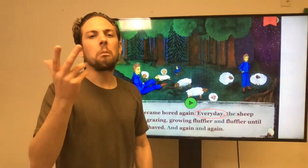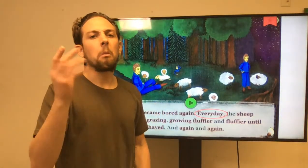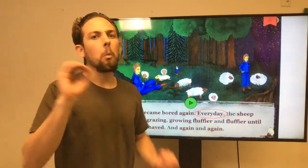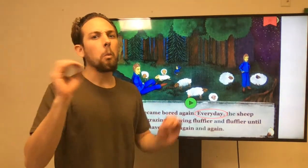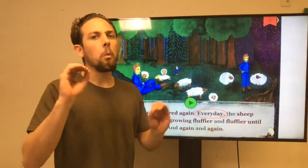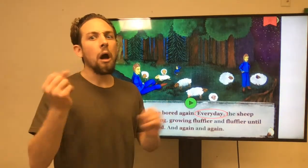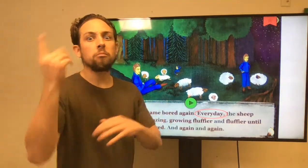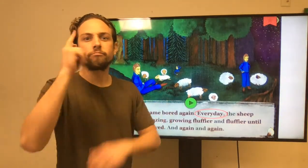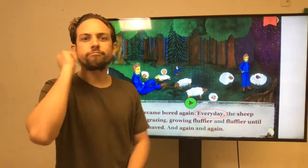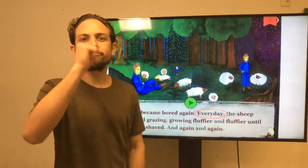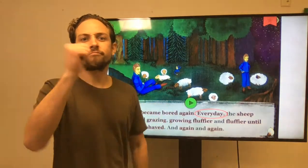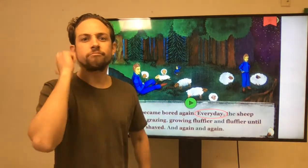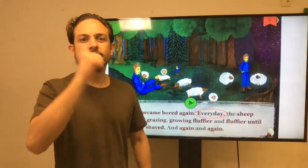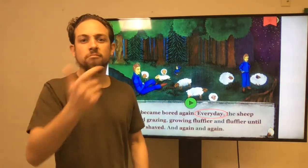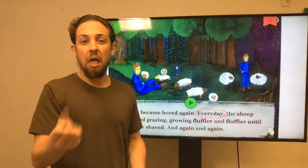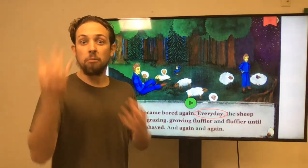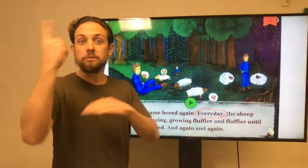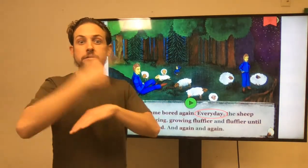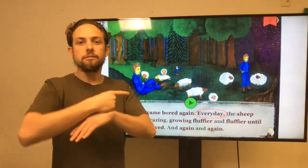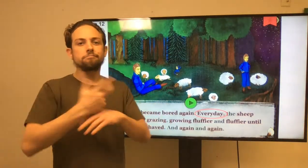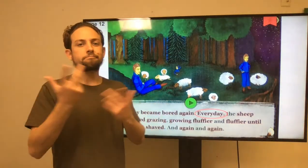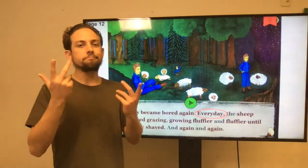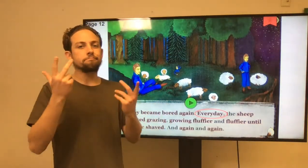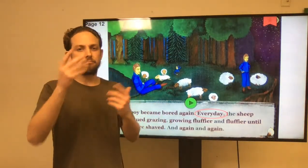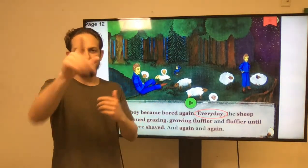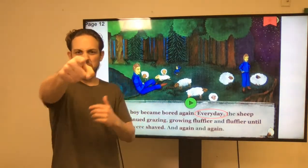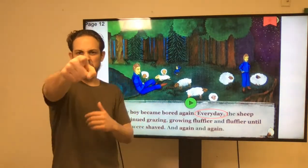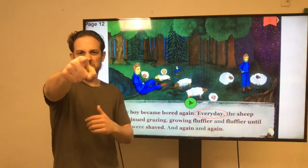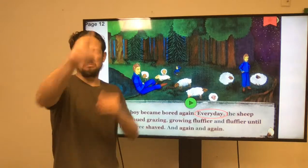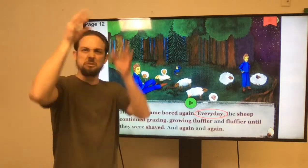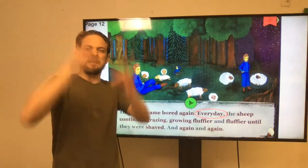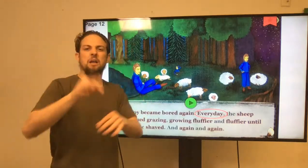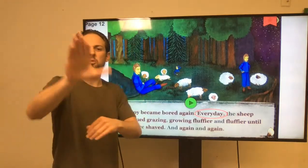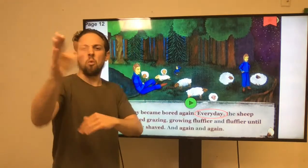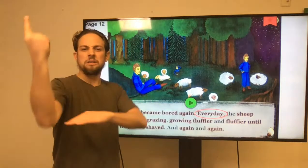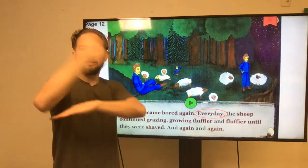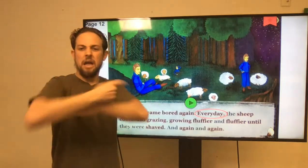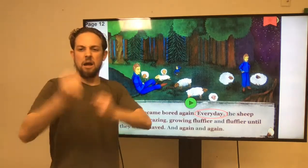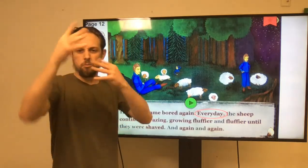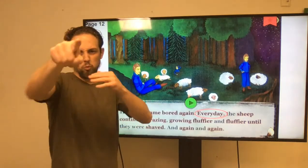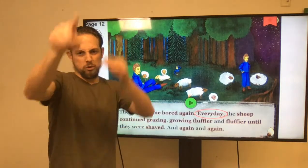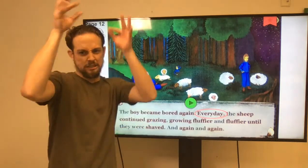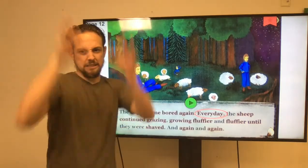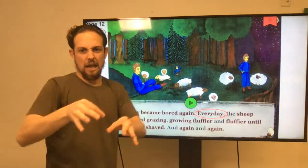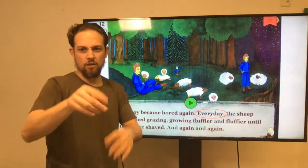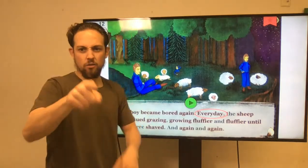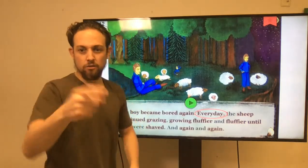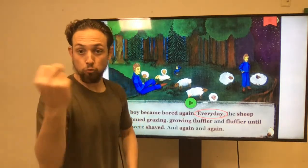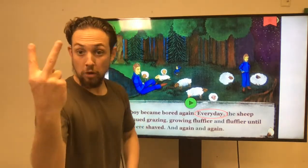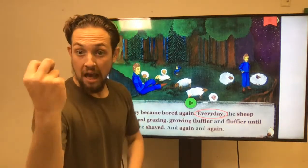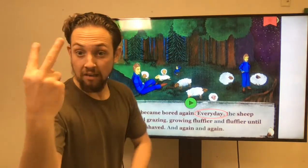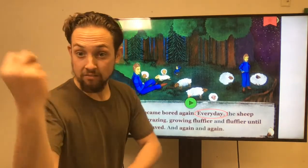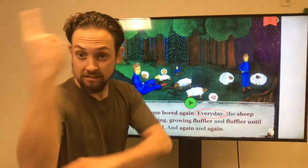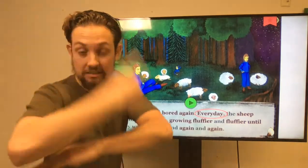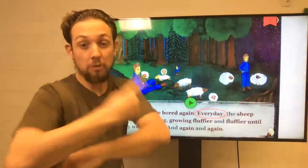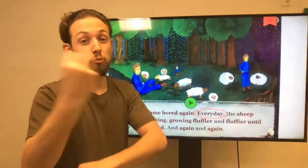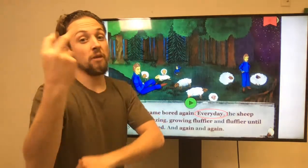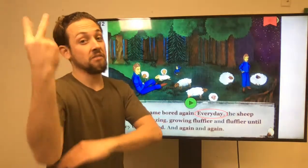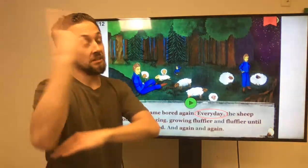For how many days? We don't know. It just says every day. So you can decide how many days